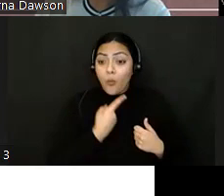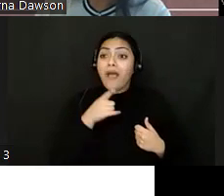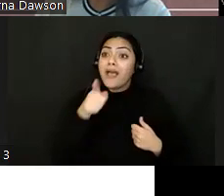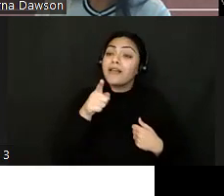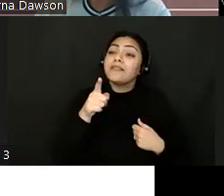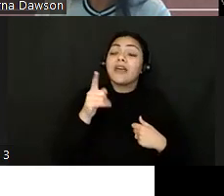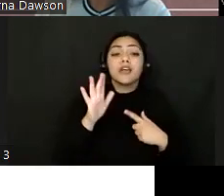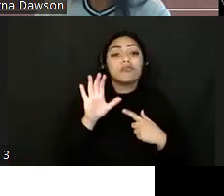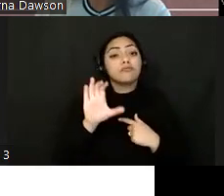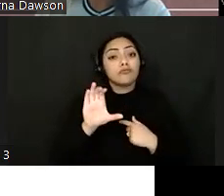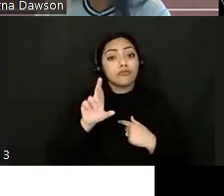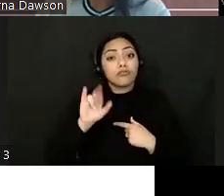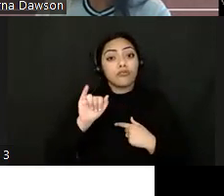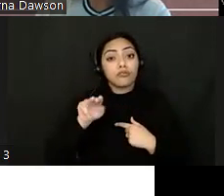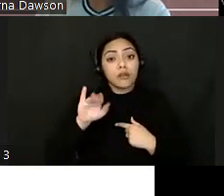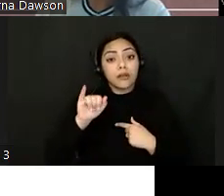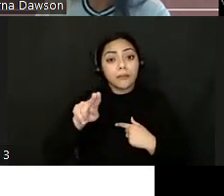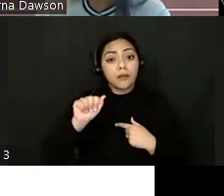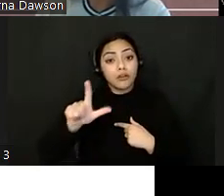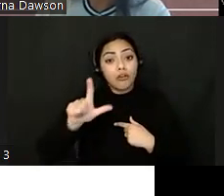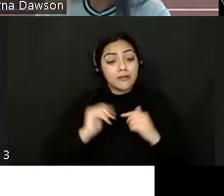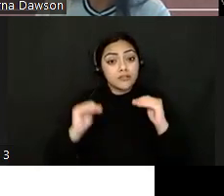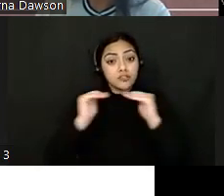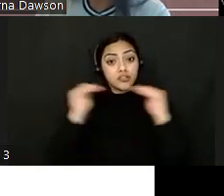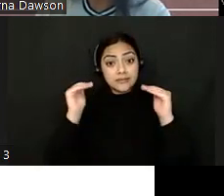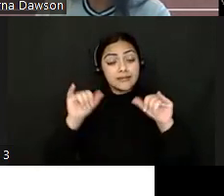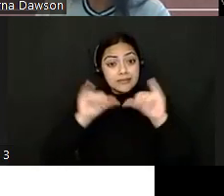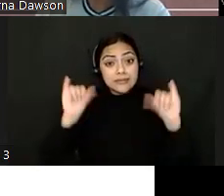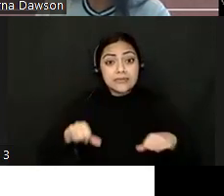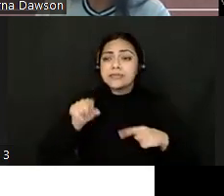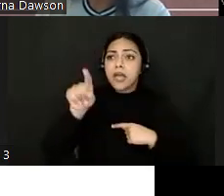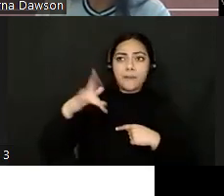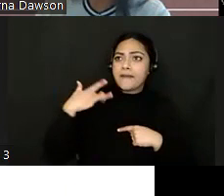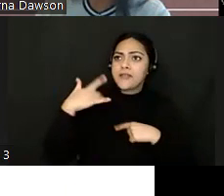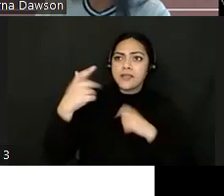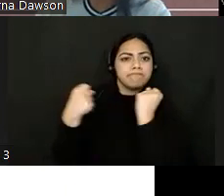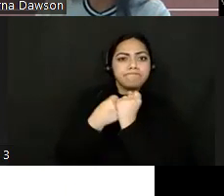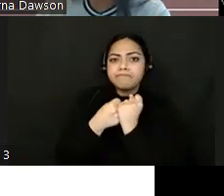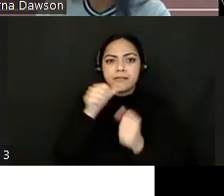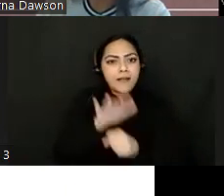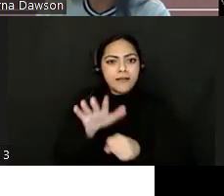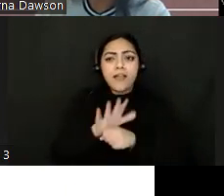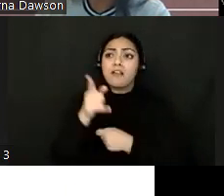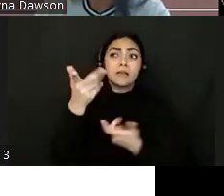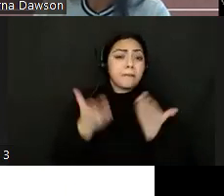that fail to respond adequately or do not have the capacity or the knowledge to do so.